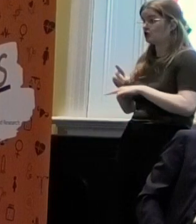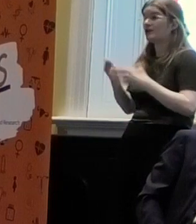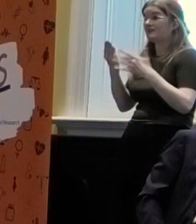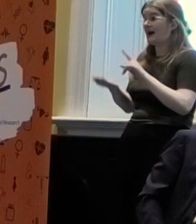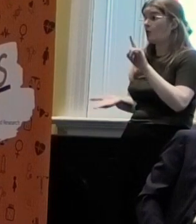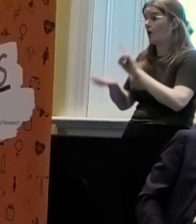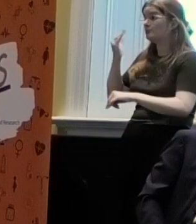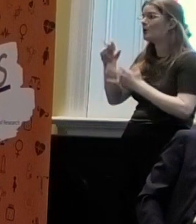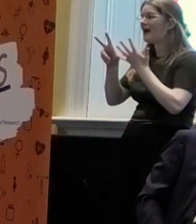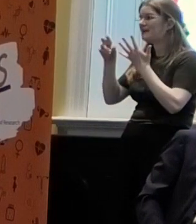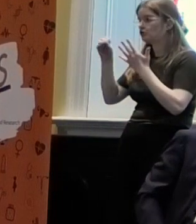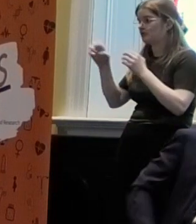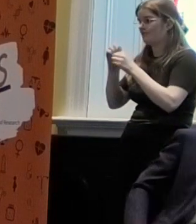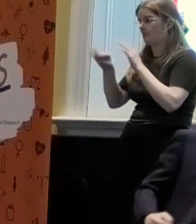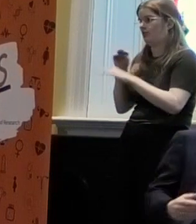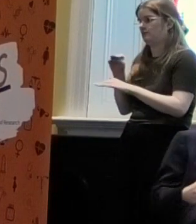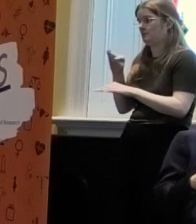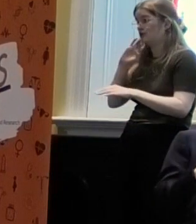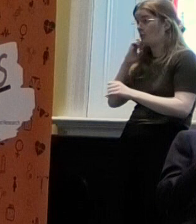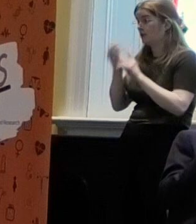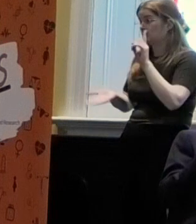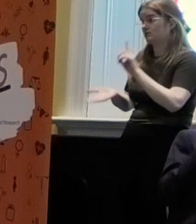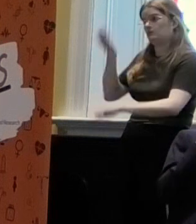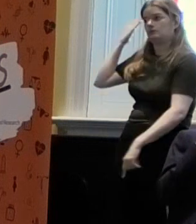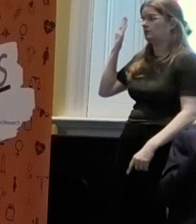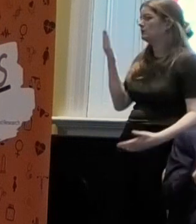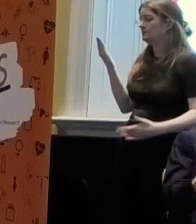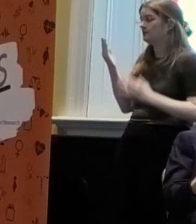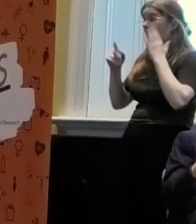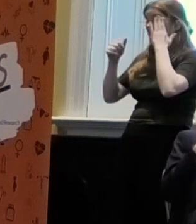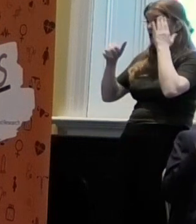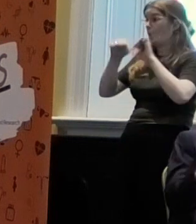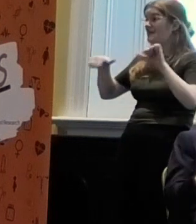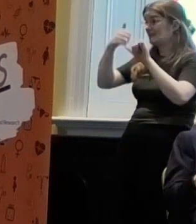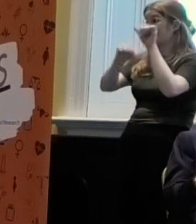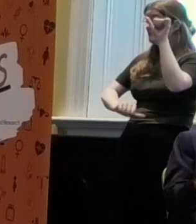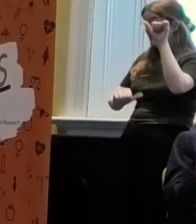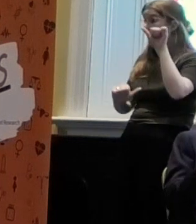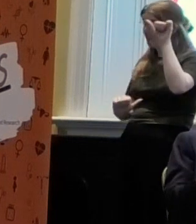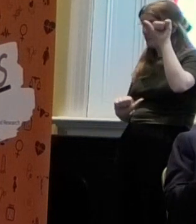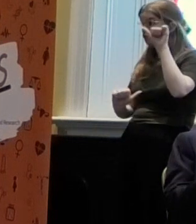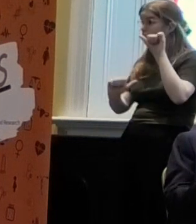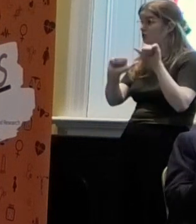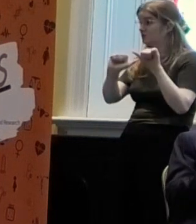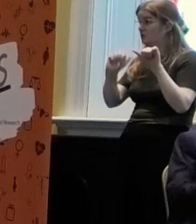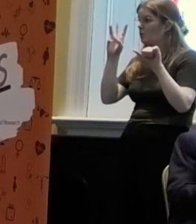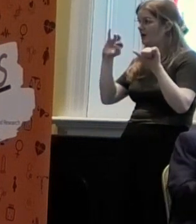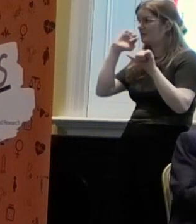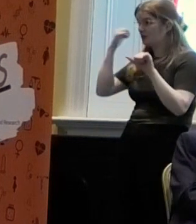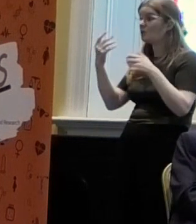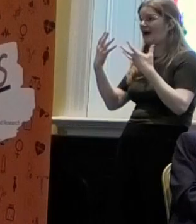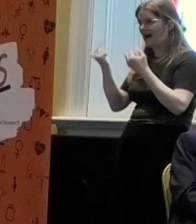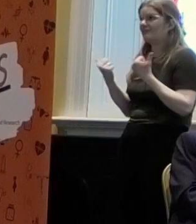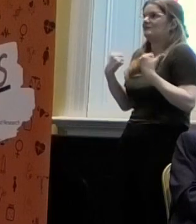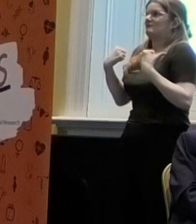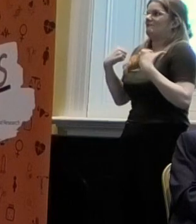to 800 a month. And, their waiting lists have gone way down. And a lot of that is we have